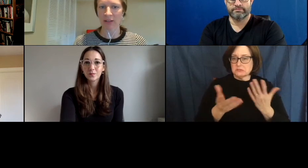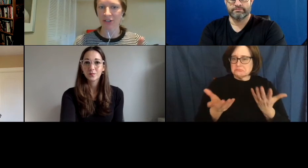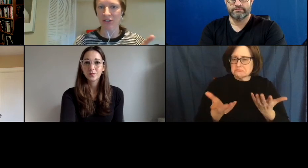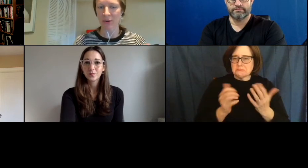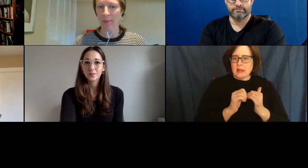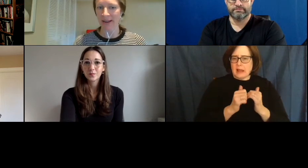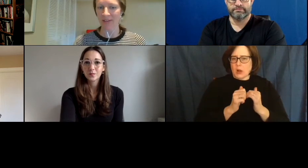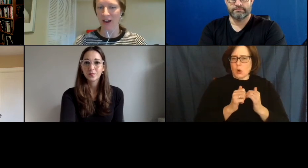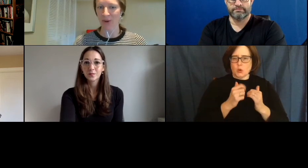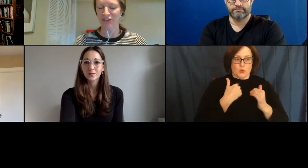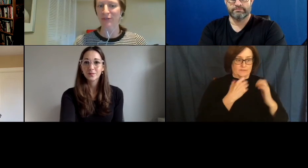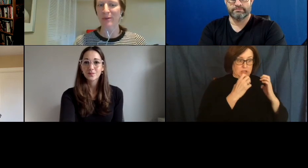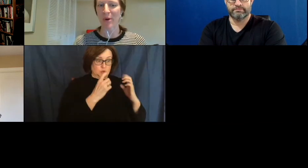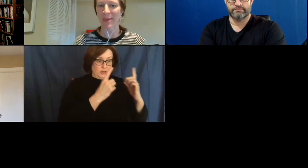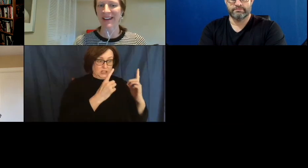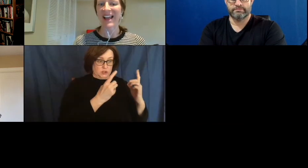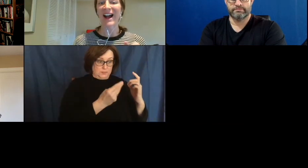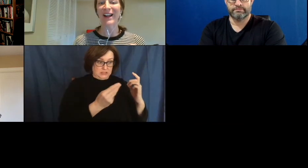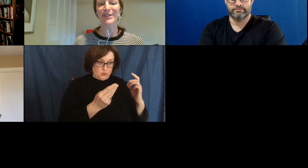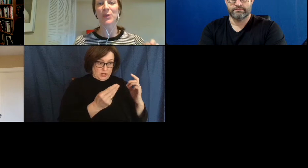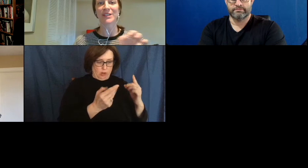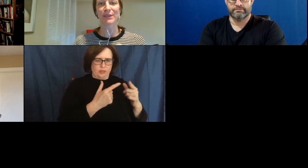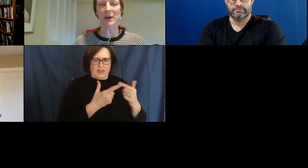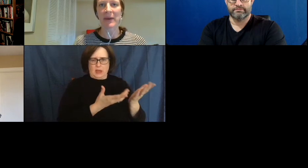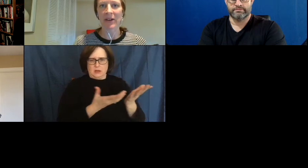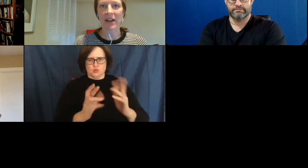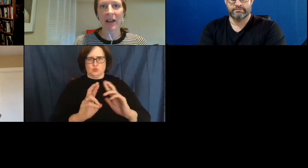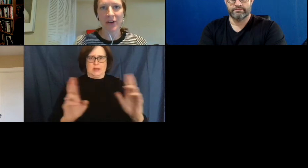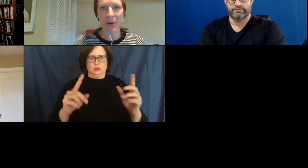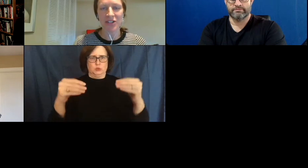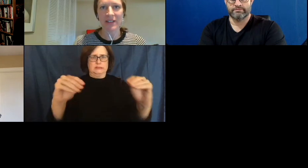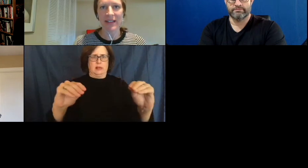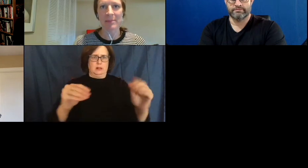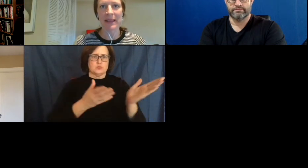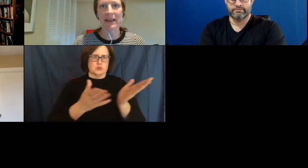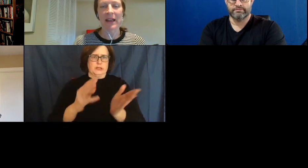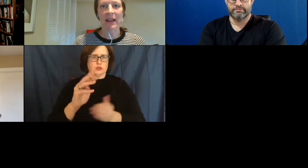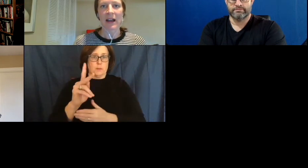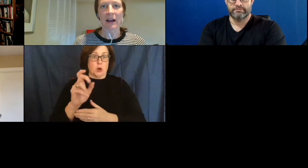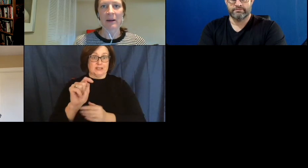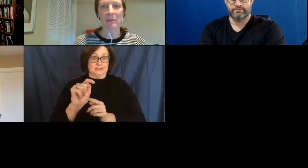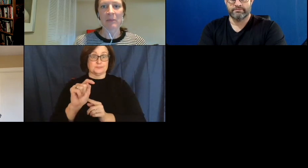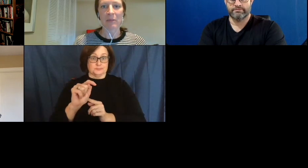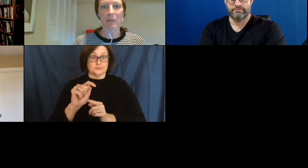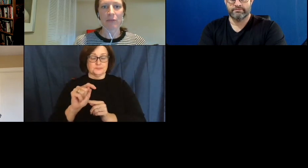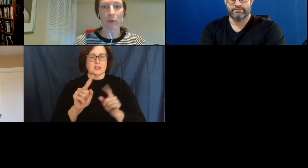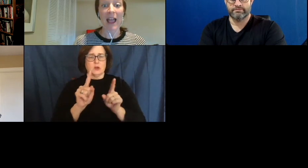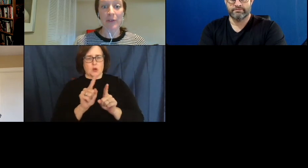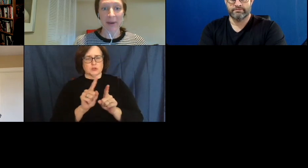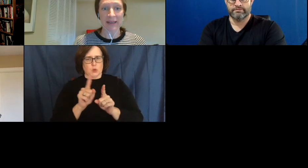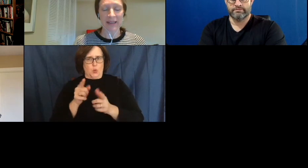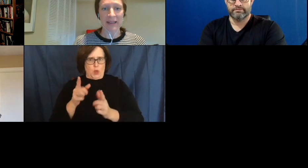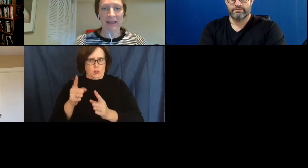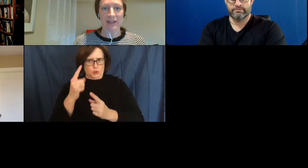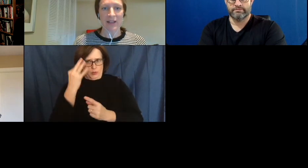let you opine on that question for a moment. I also want to throw out another question that came in for